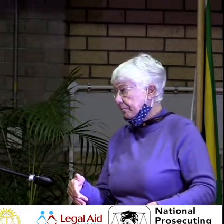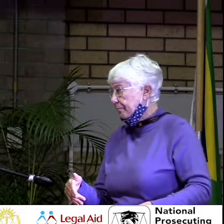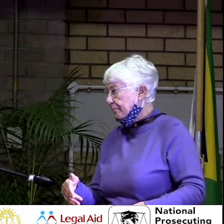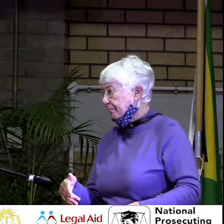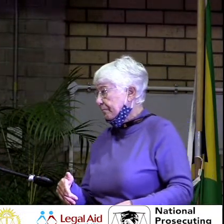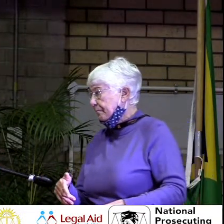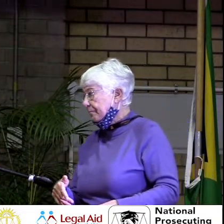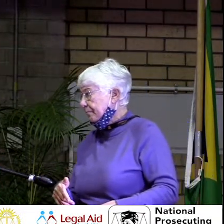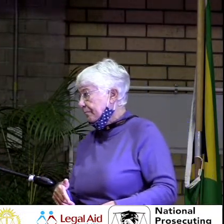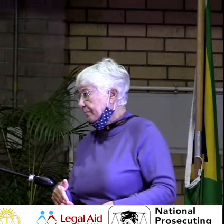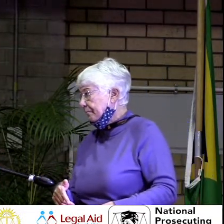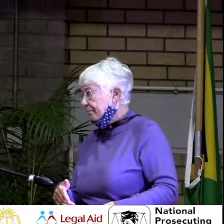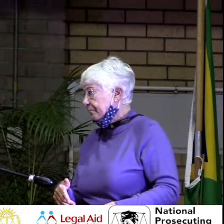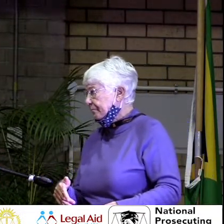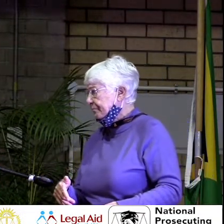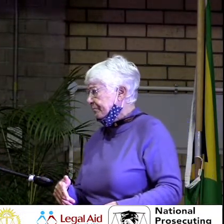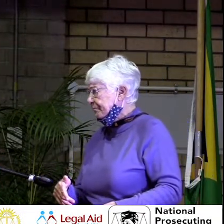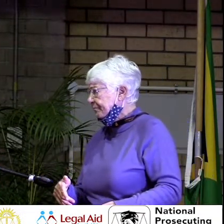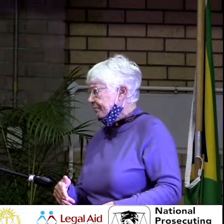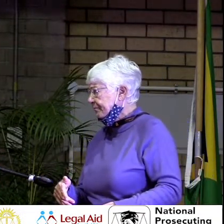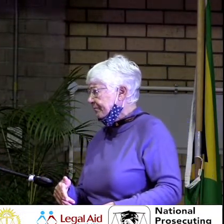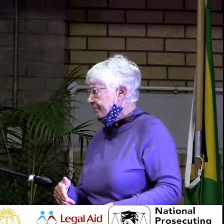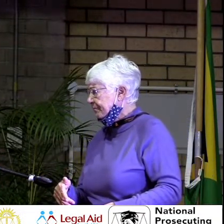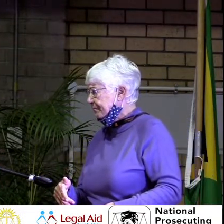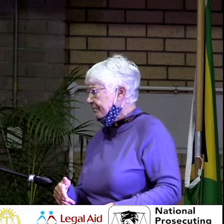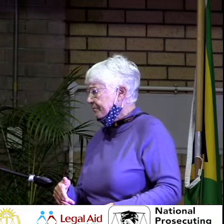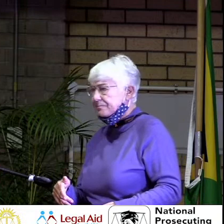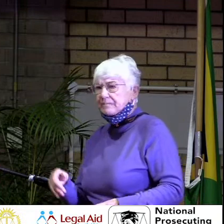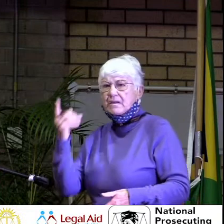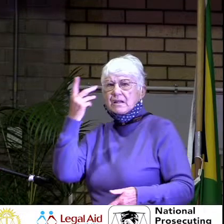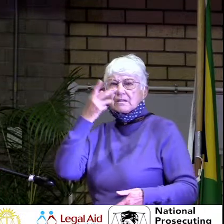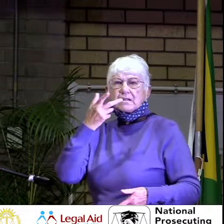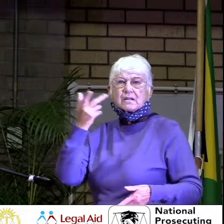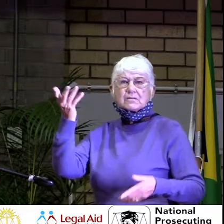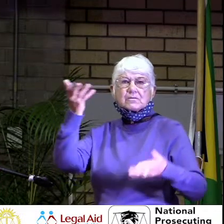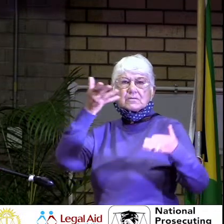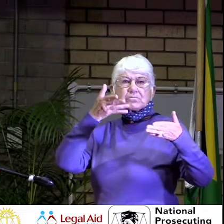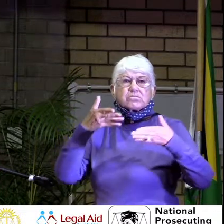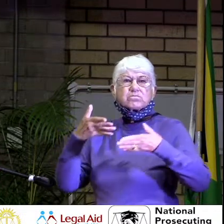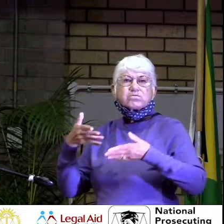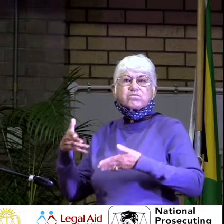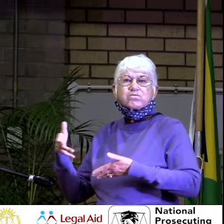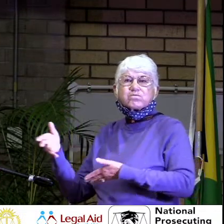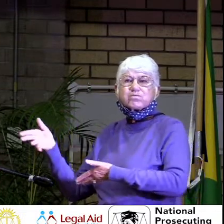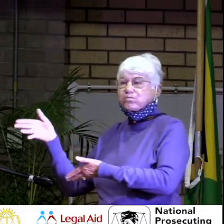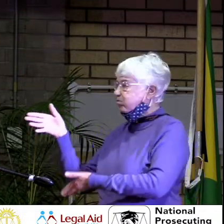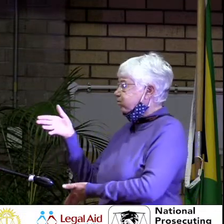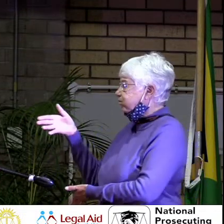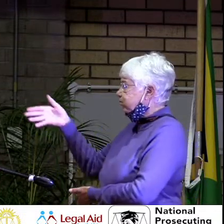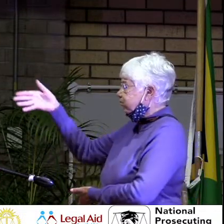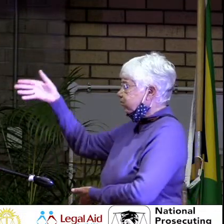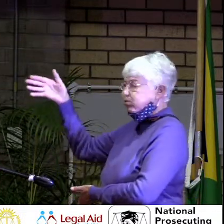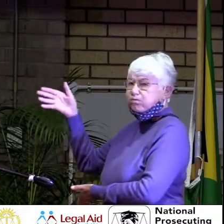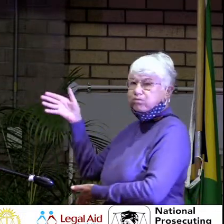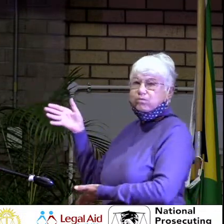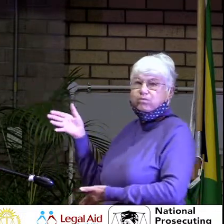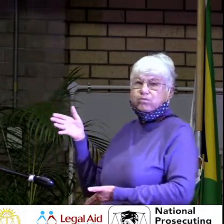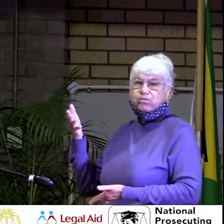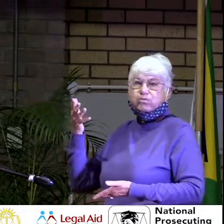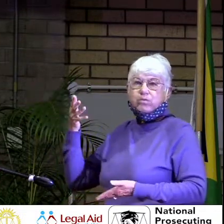demonstration by SAPS Band Entertainment. SAPS, are you ready? But before we start with SAPS Band, we